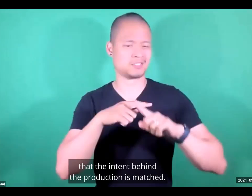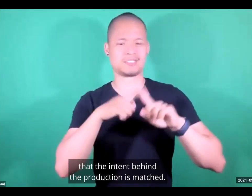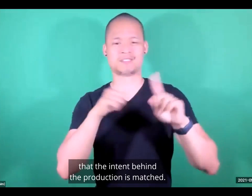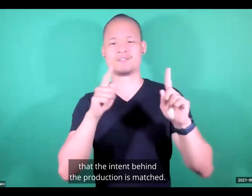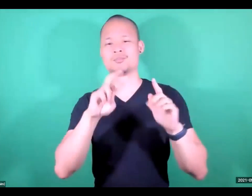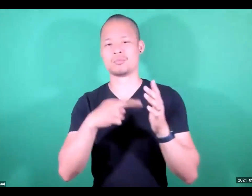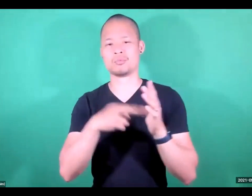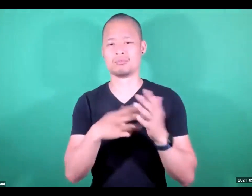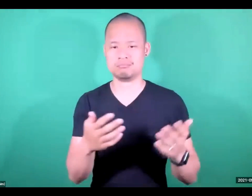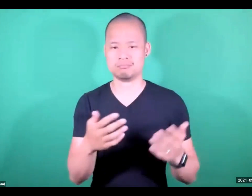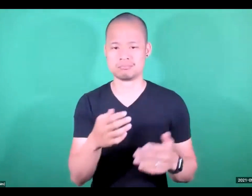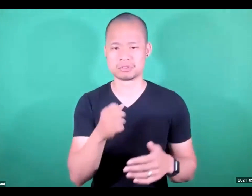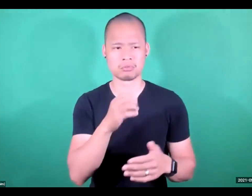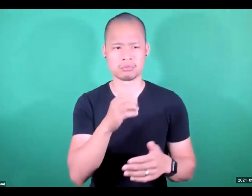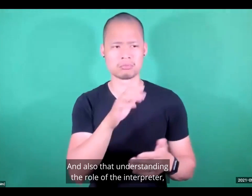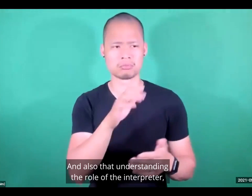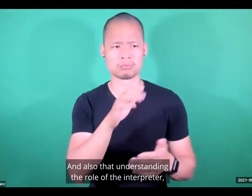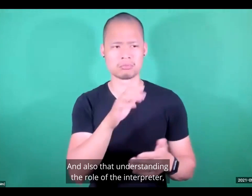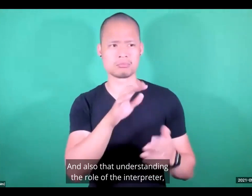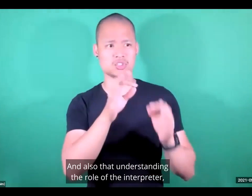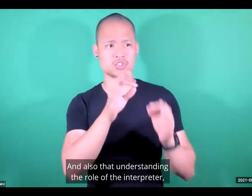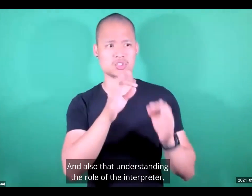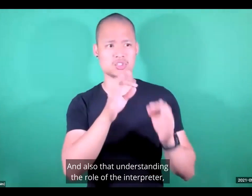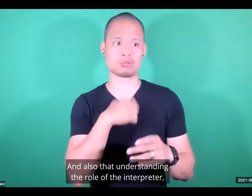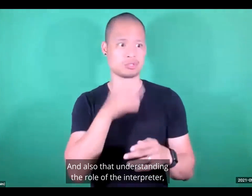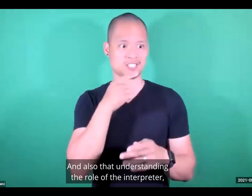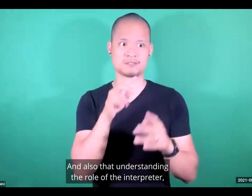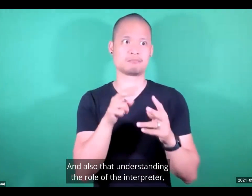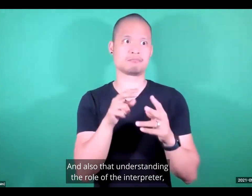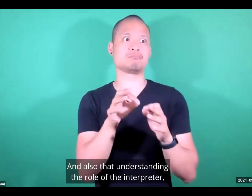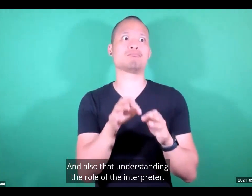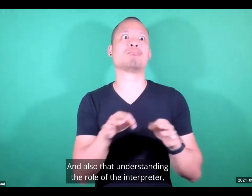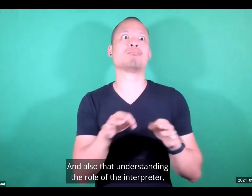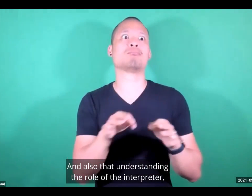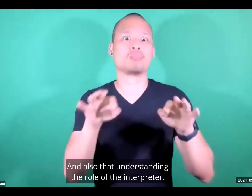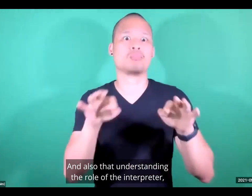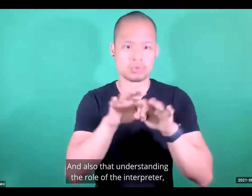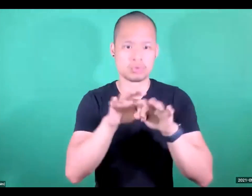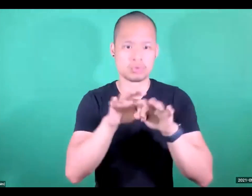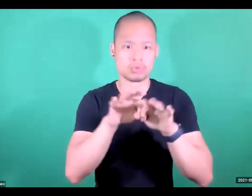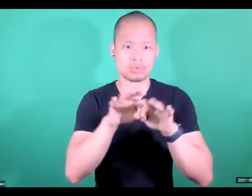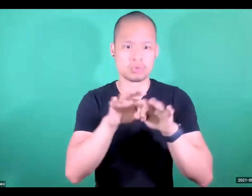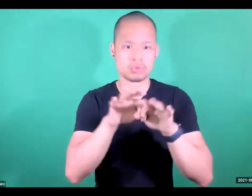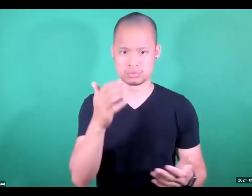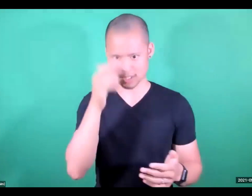is matched. And also that understanding the role of the interpreter,